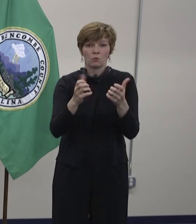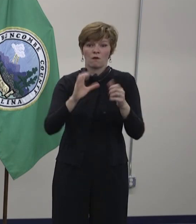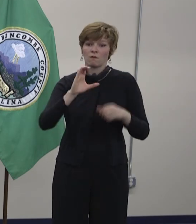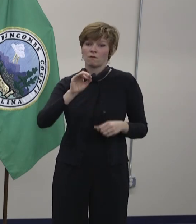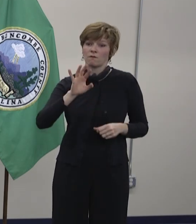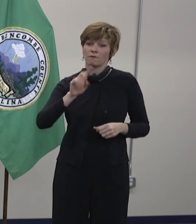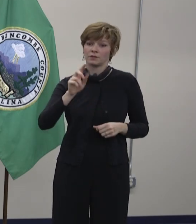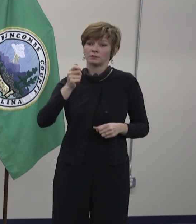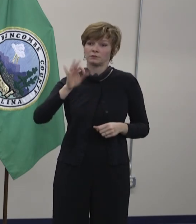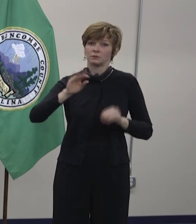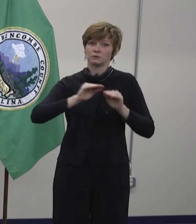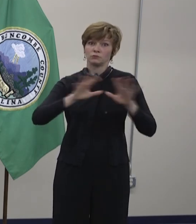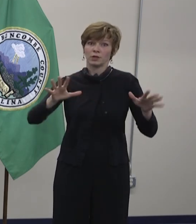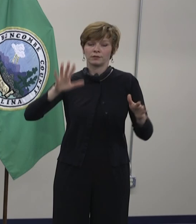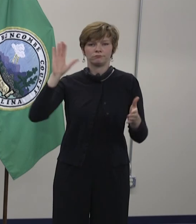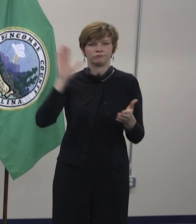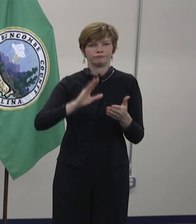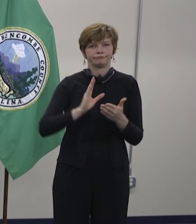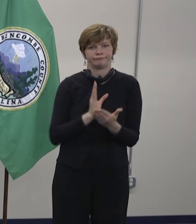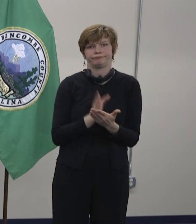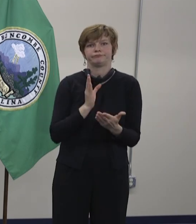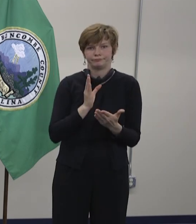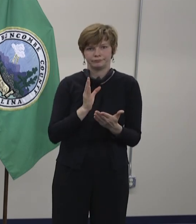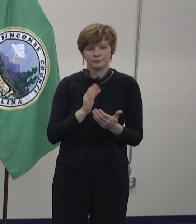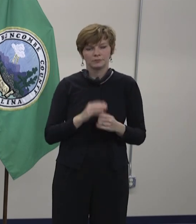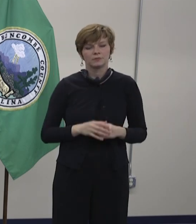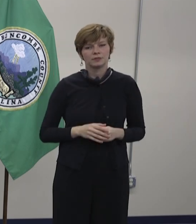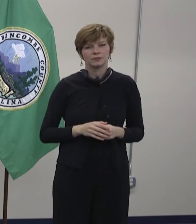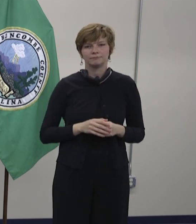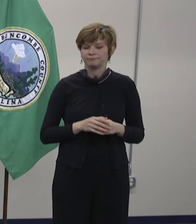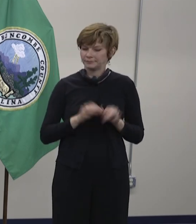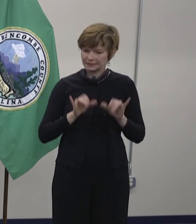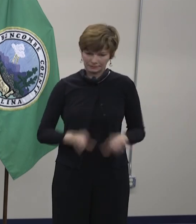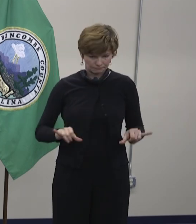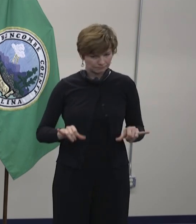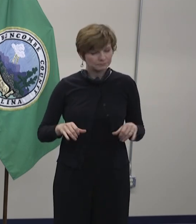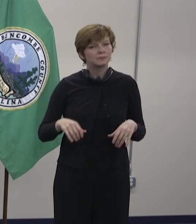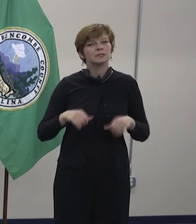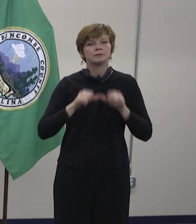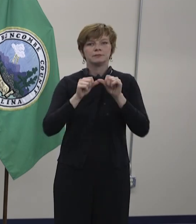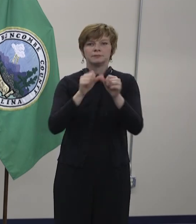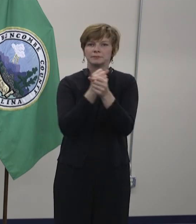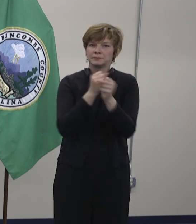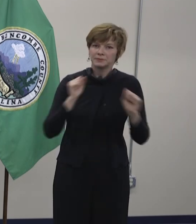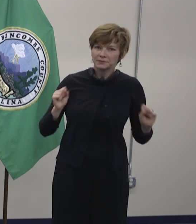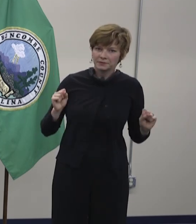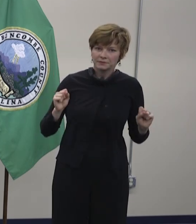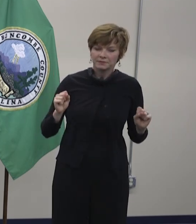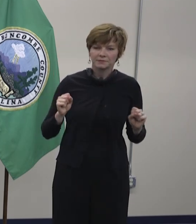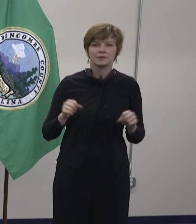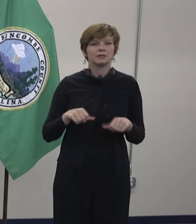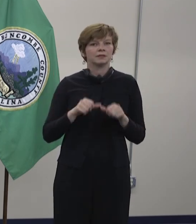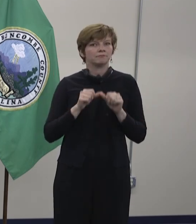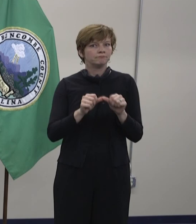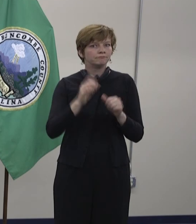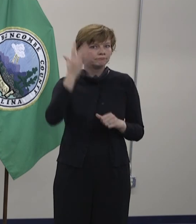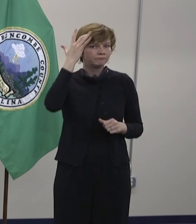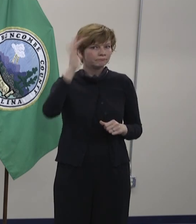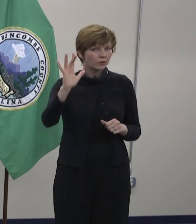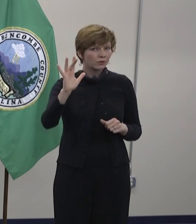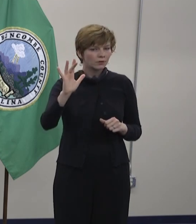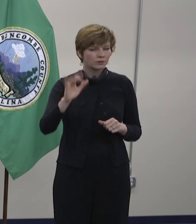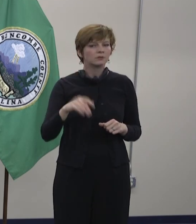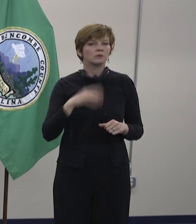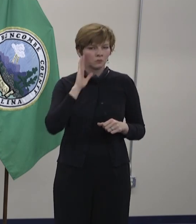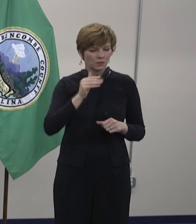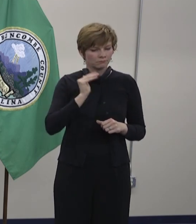of COVID-19 in Buncombe County. As always, let's stay safe, let's stay smart, and let's take